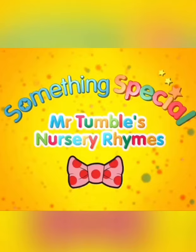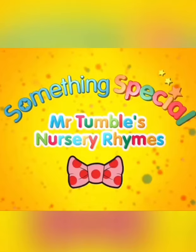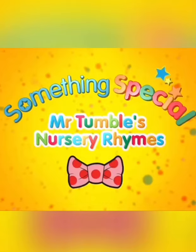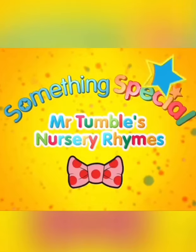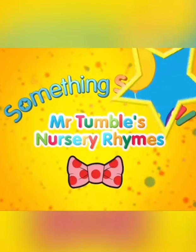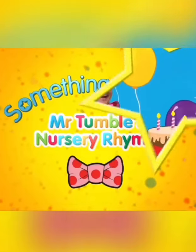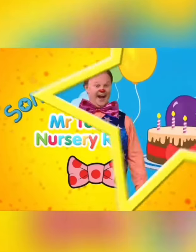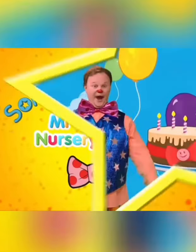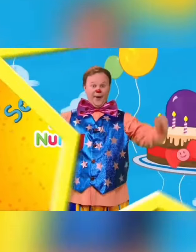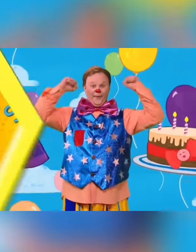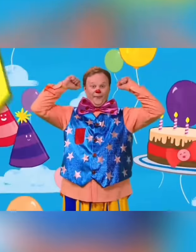bye.